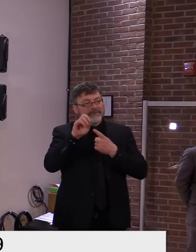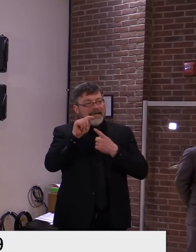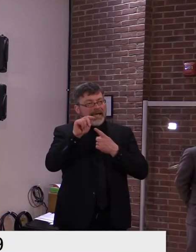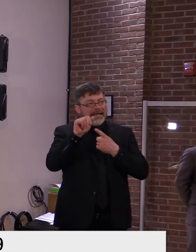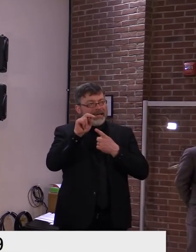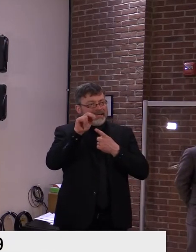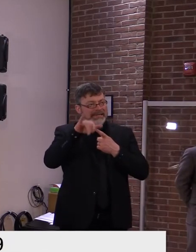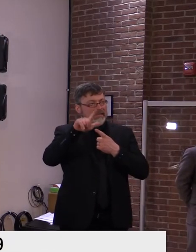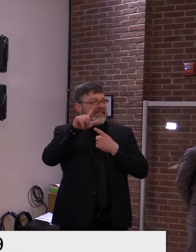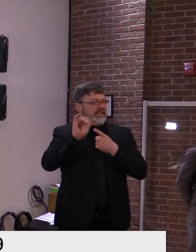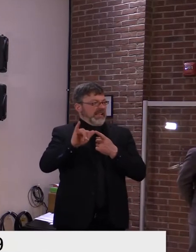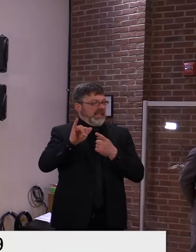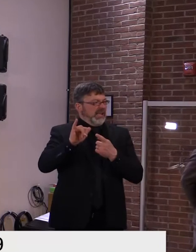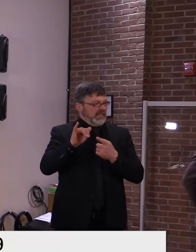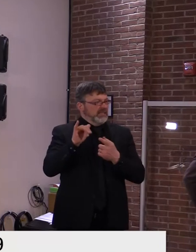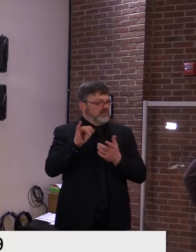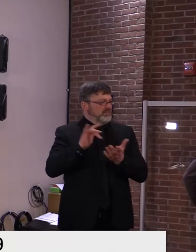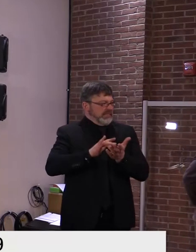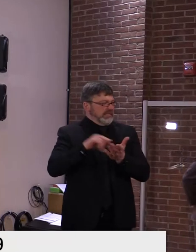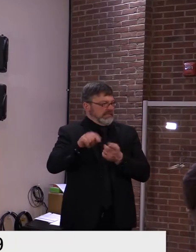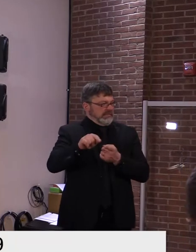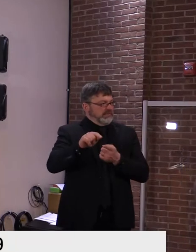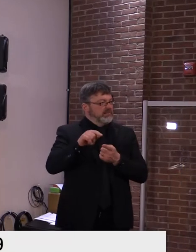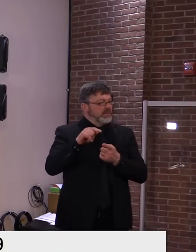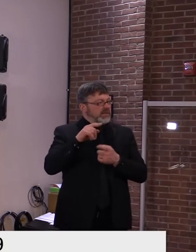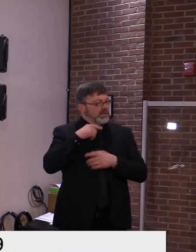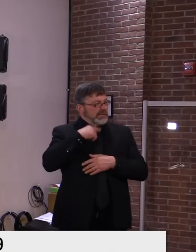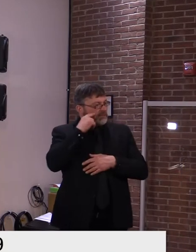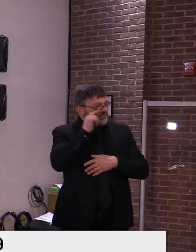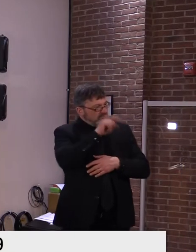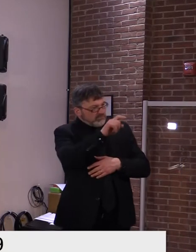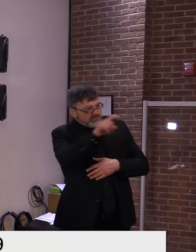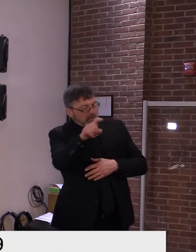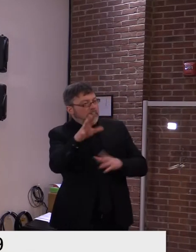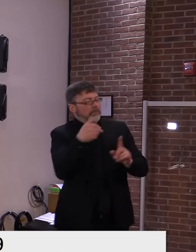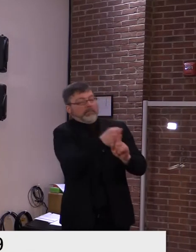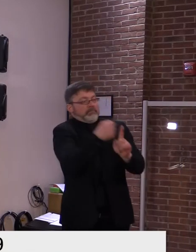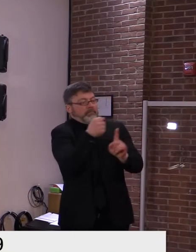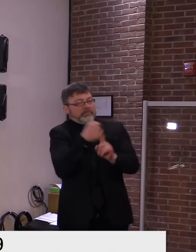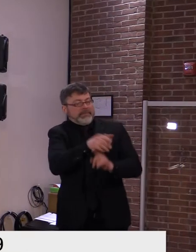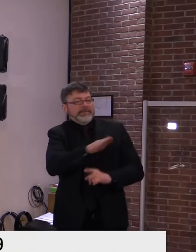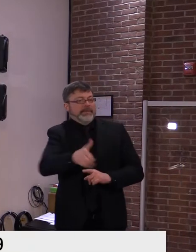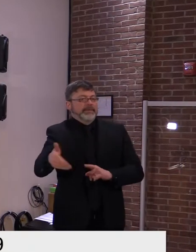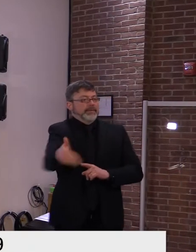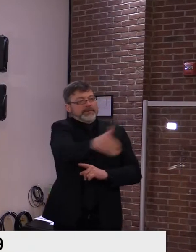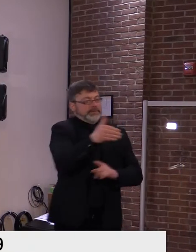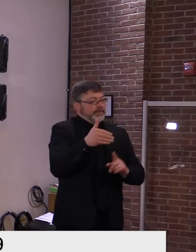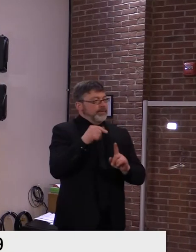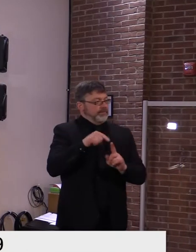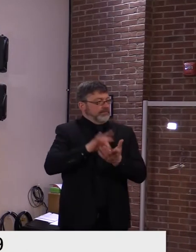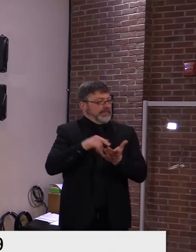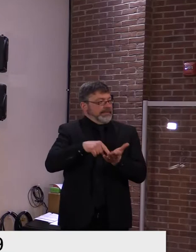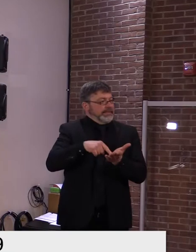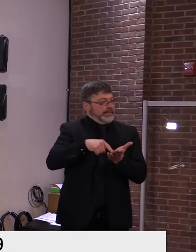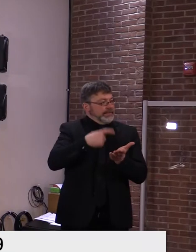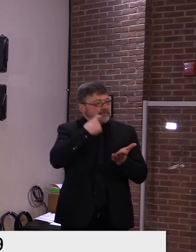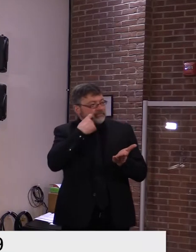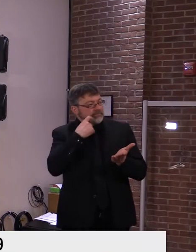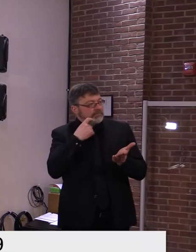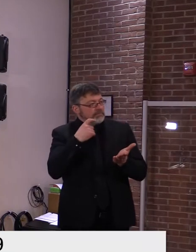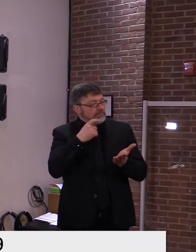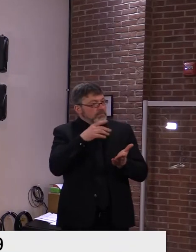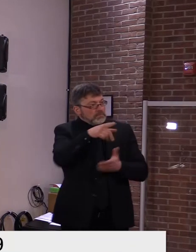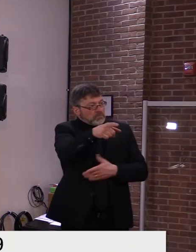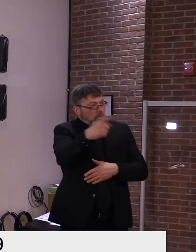a connection with fentanyl. Even when the person thought they were using cocaine, a stimulant, not a depressant